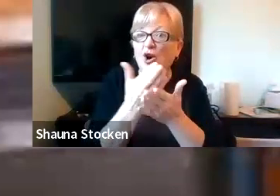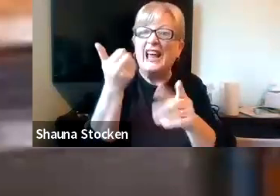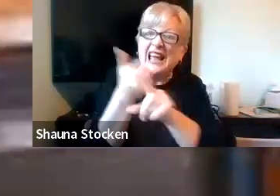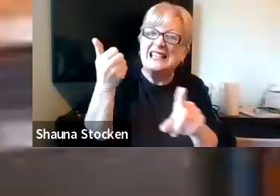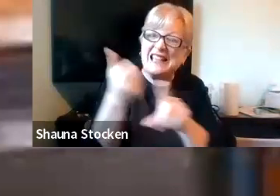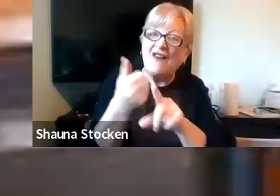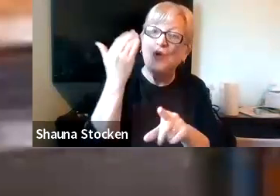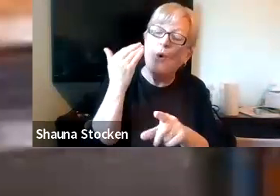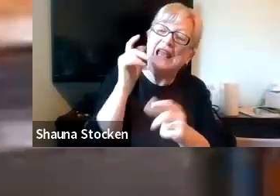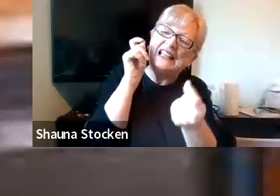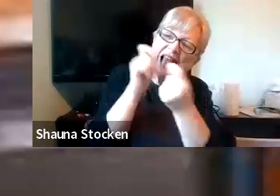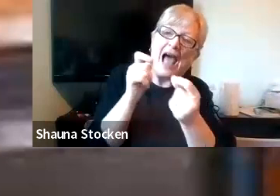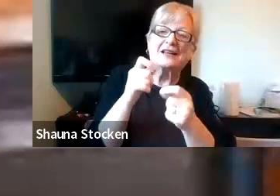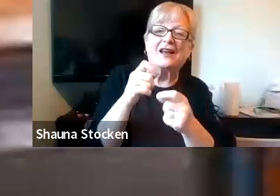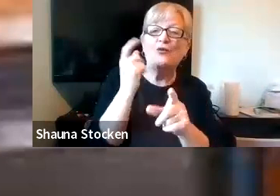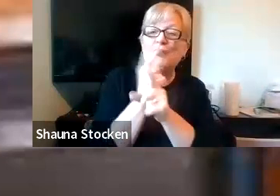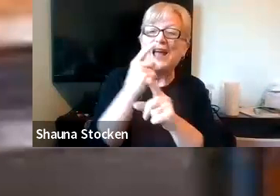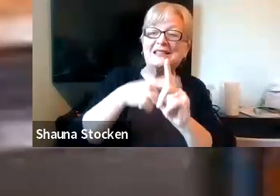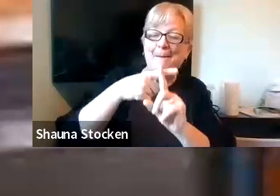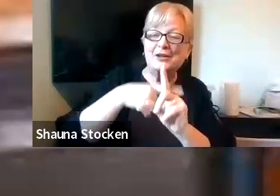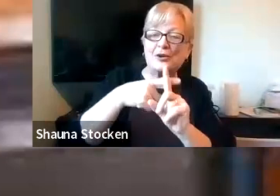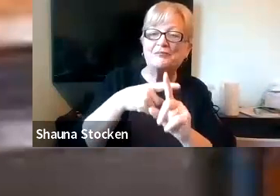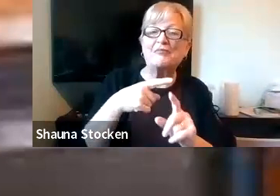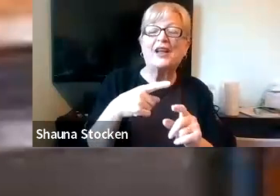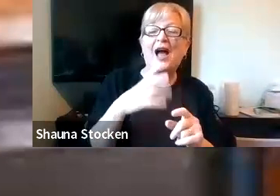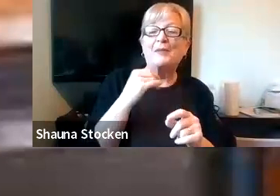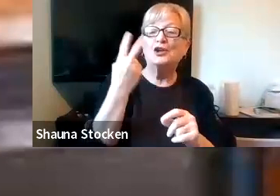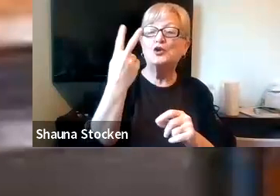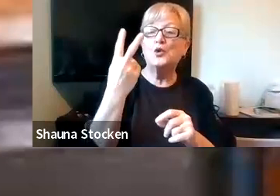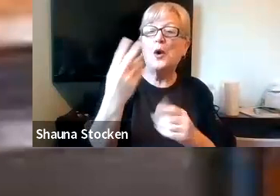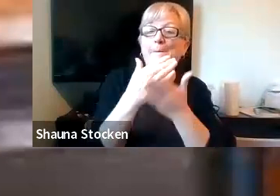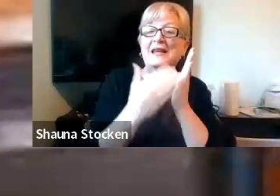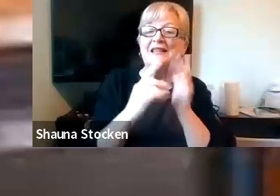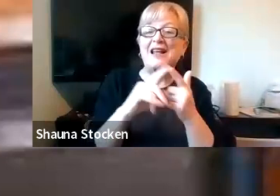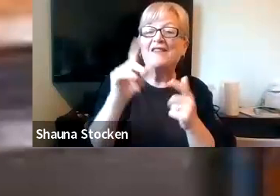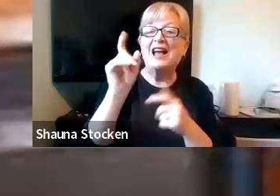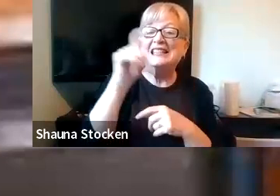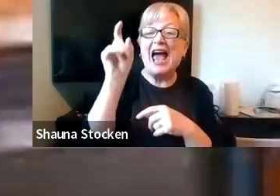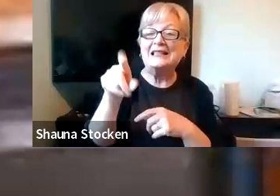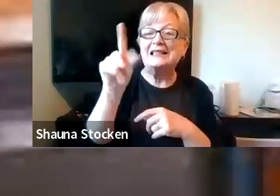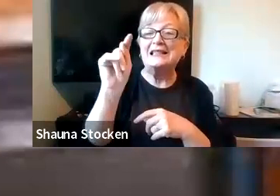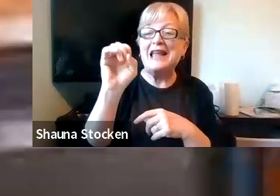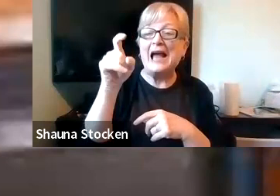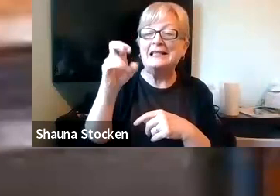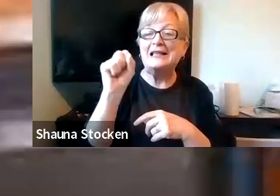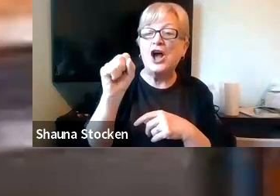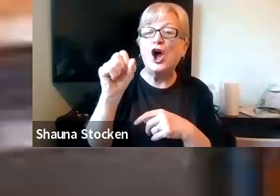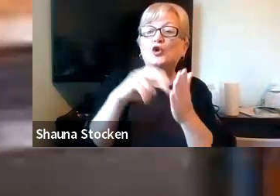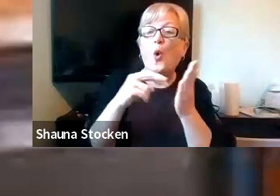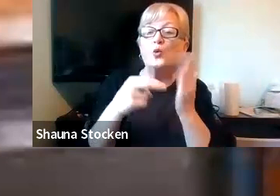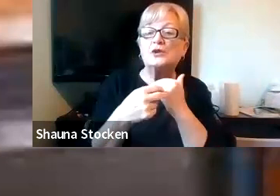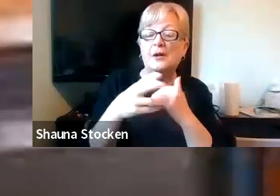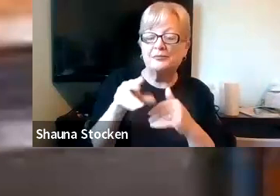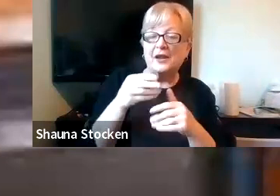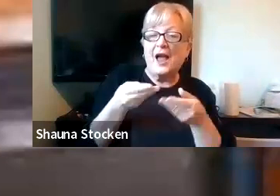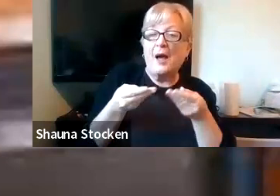stuff. I found that out because I put 2 pieces of Texas toast in the first day that I used it. And it said